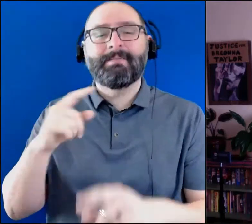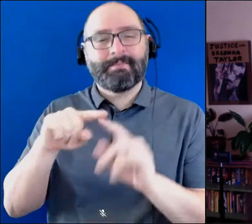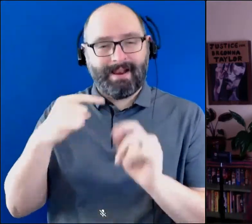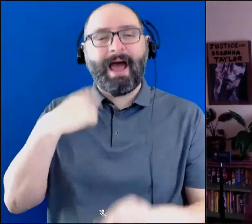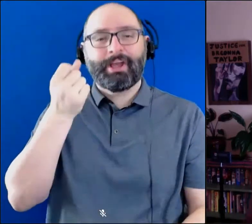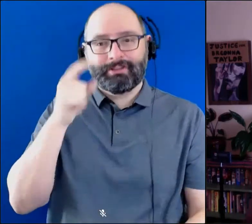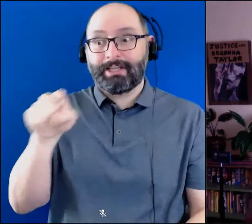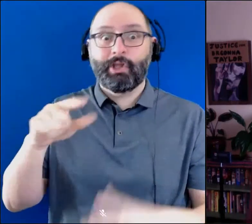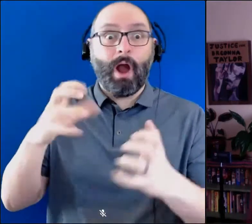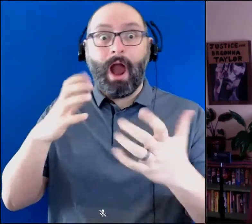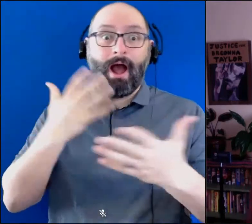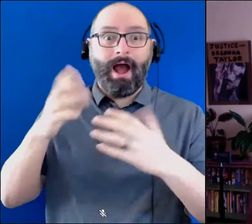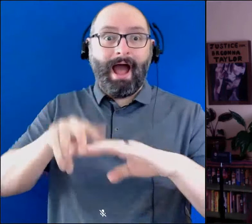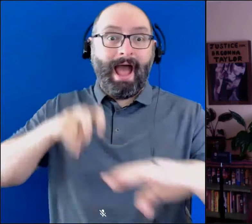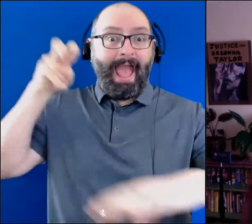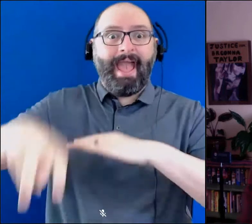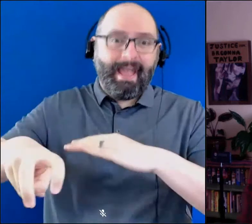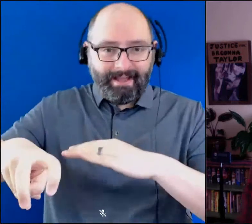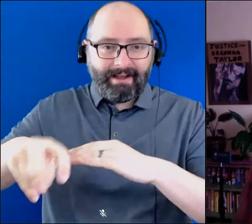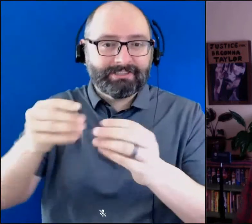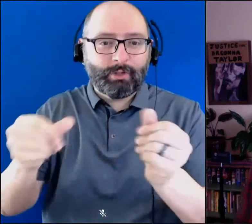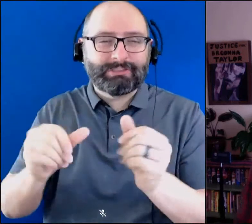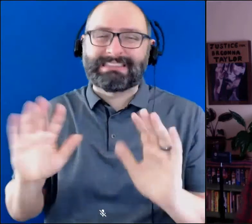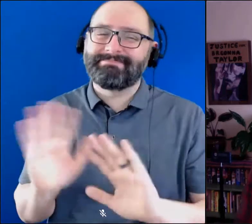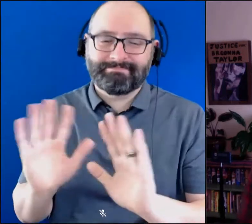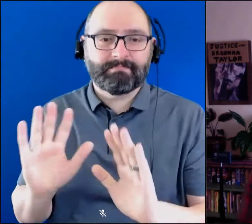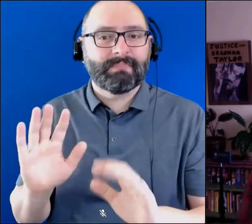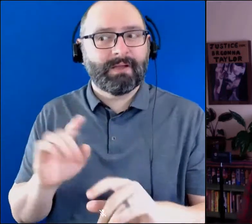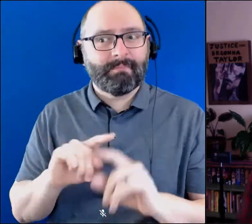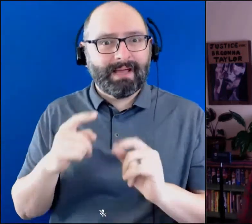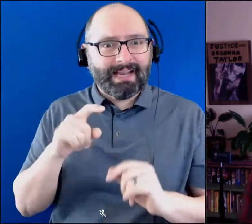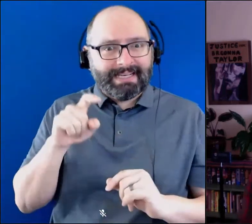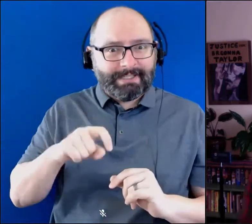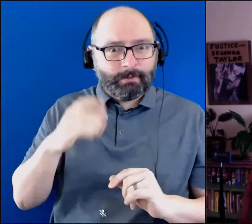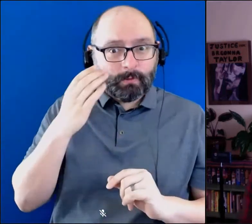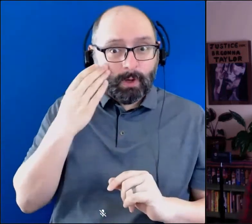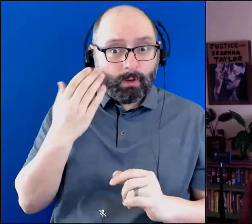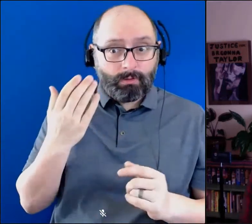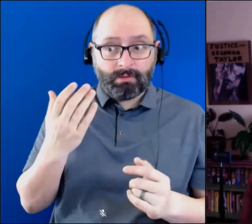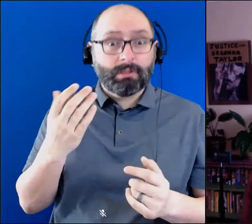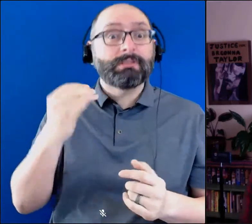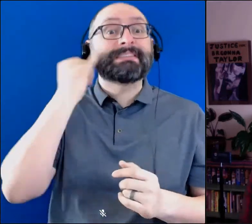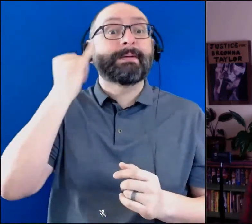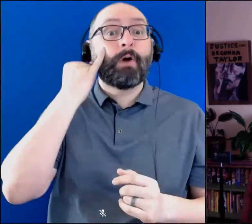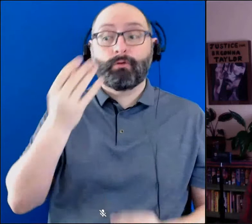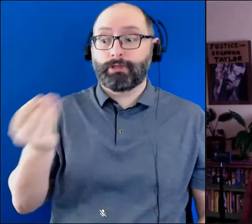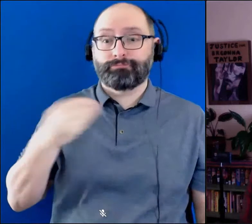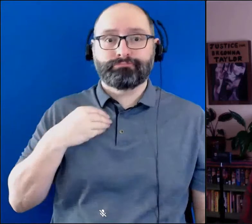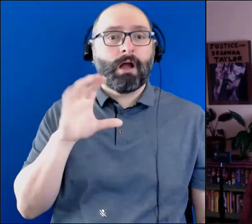the solution because you're like, this is a pretty easy problem, let's just solve it. But don't we kind of need to know, like, can you get just com?